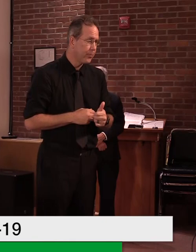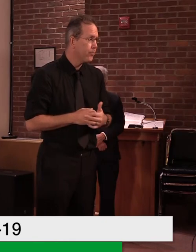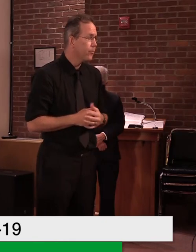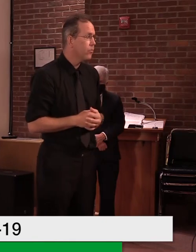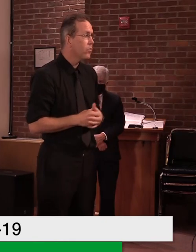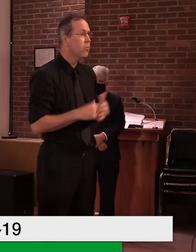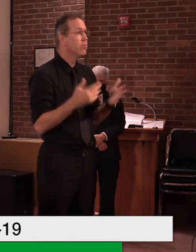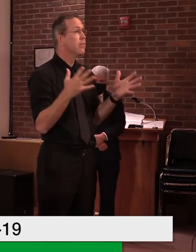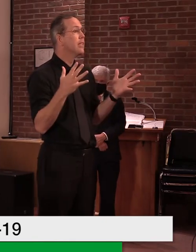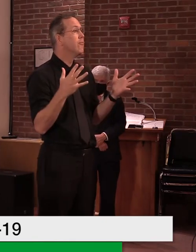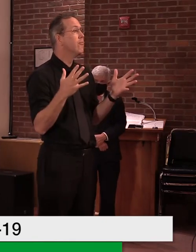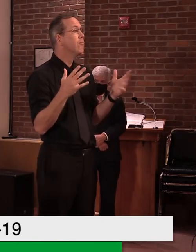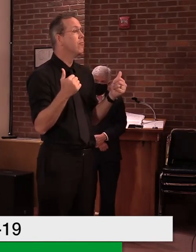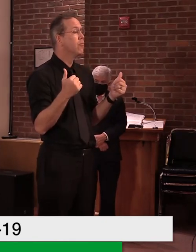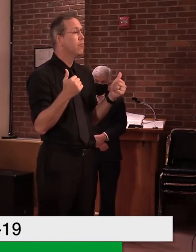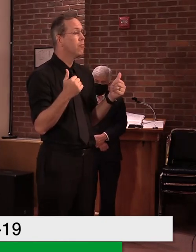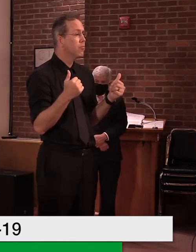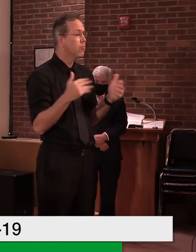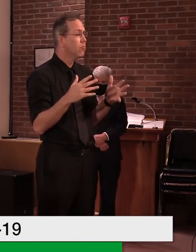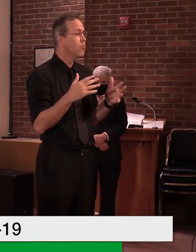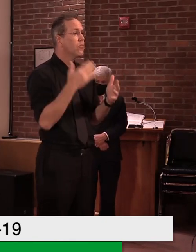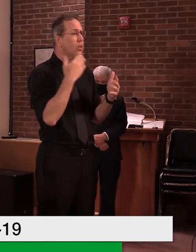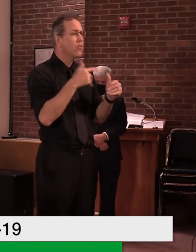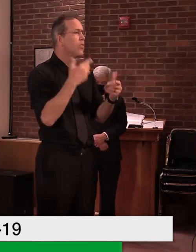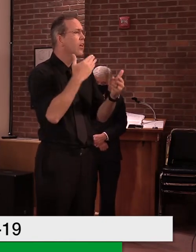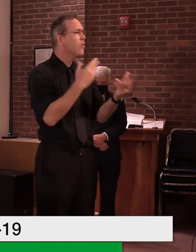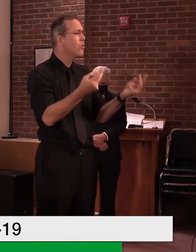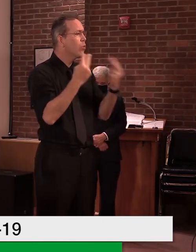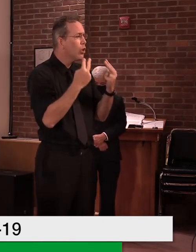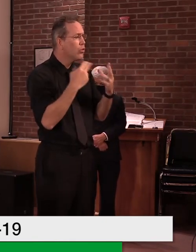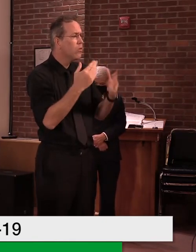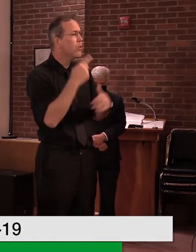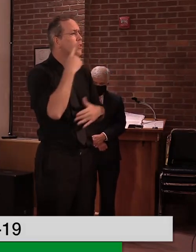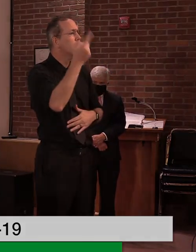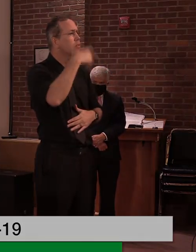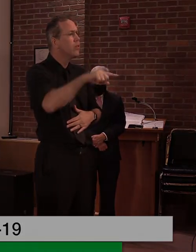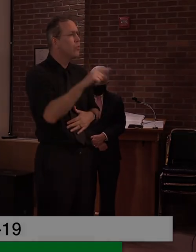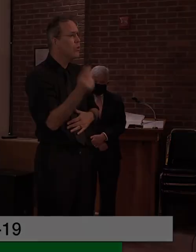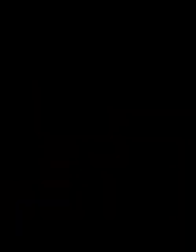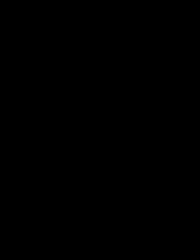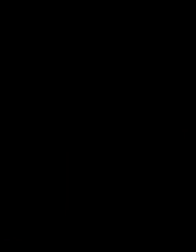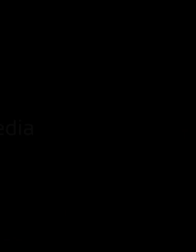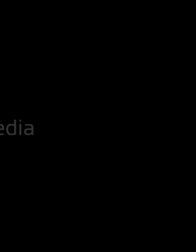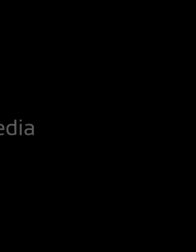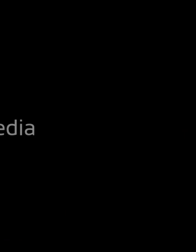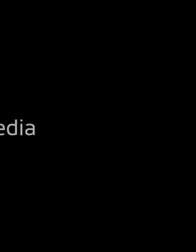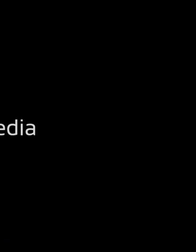everyone. With that, thanks for tuning in, and we'll see you back here on Tuesday.